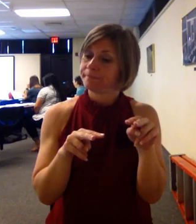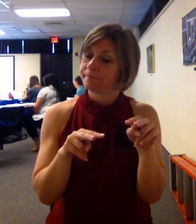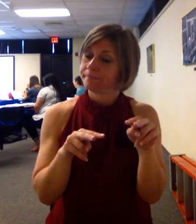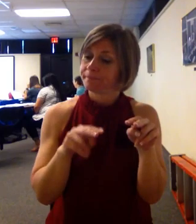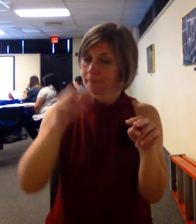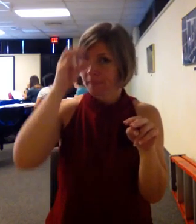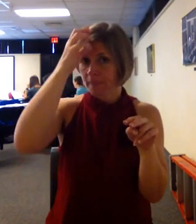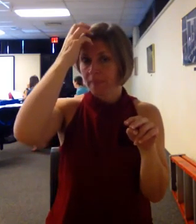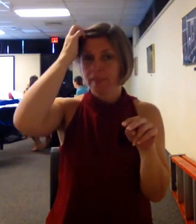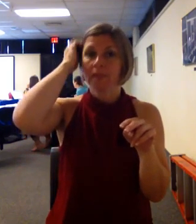the market premium.